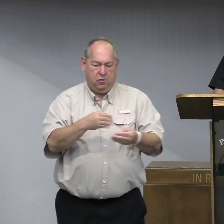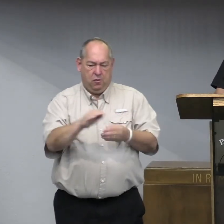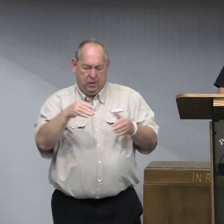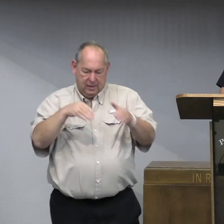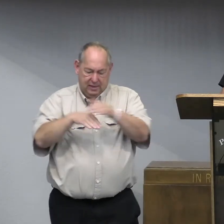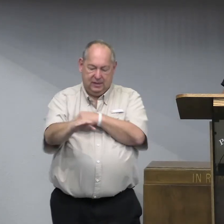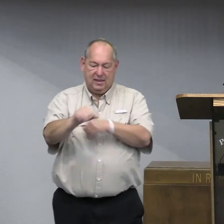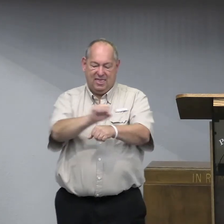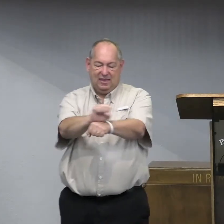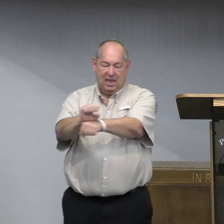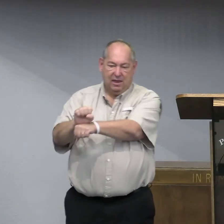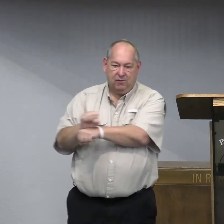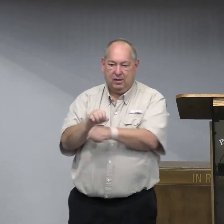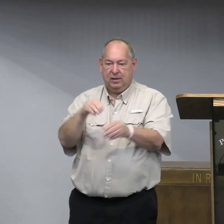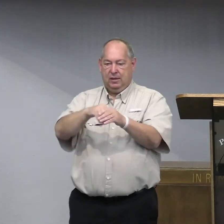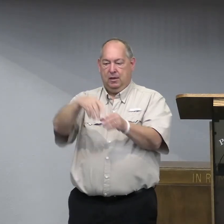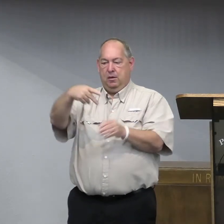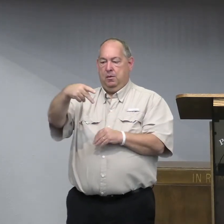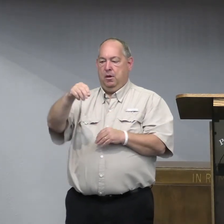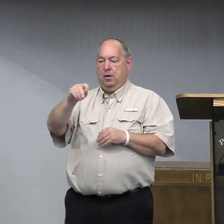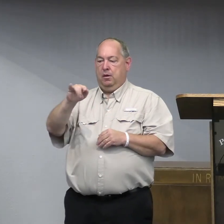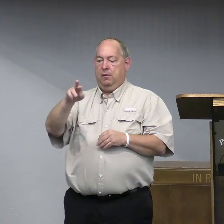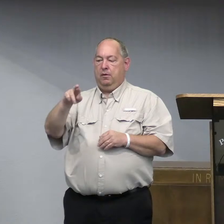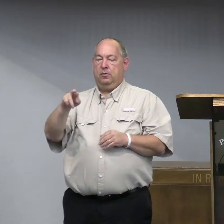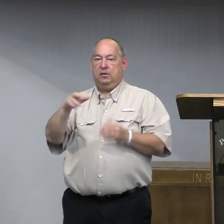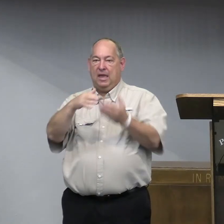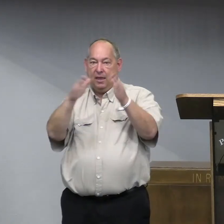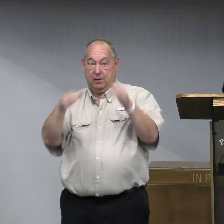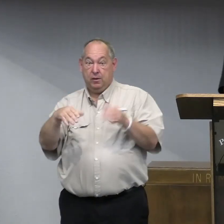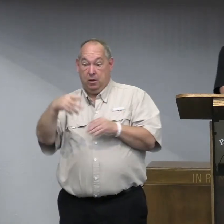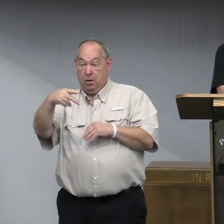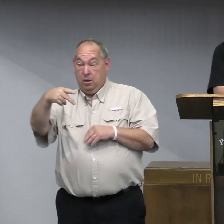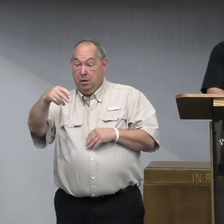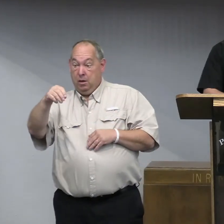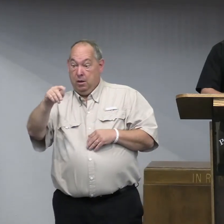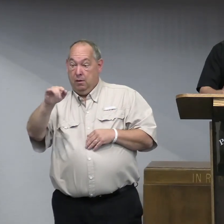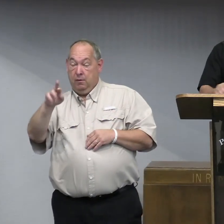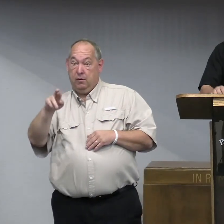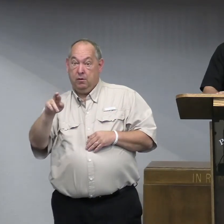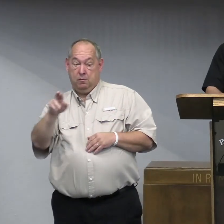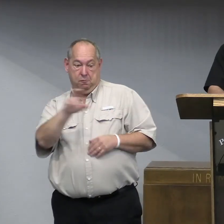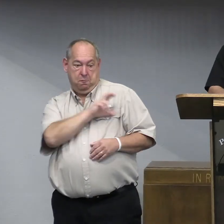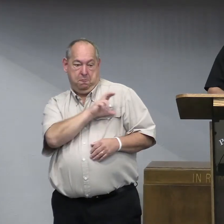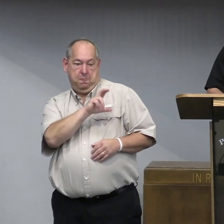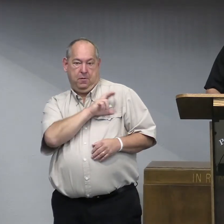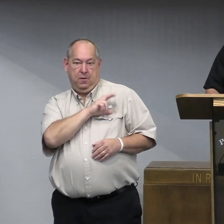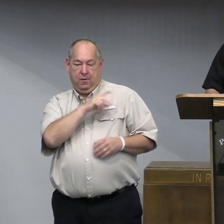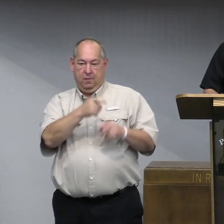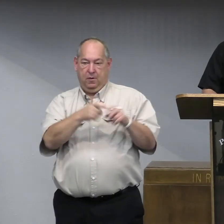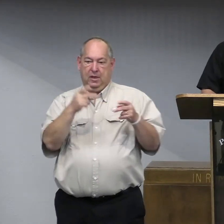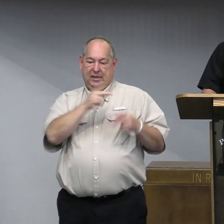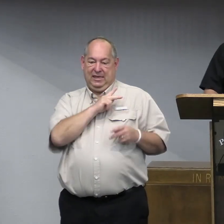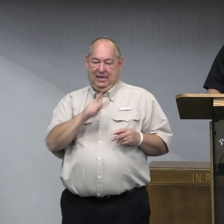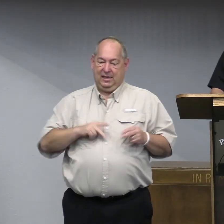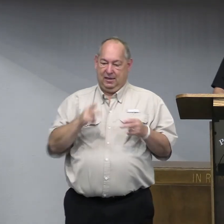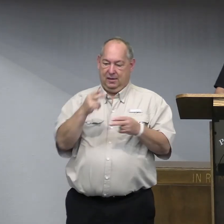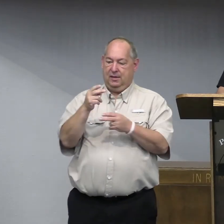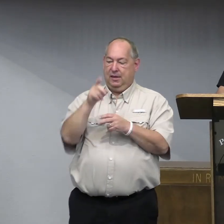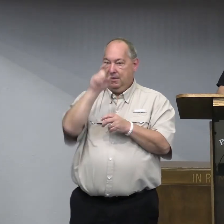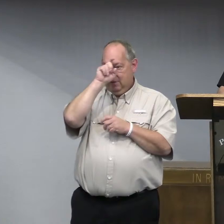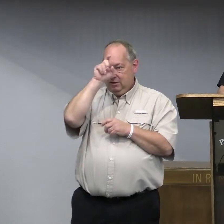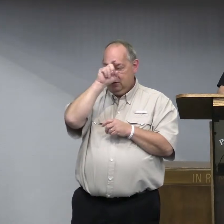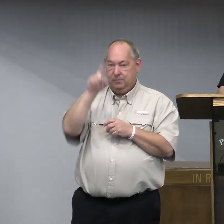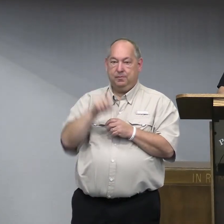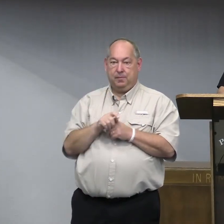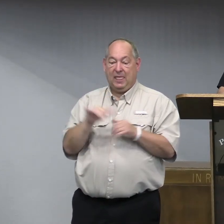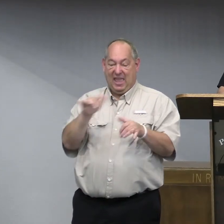into slavery into Potiphar's house. Now, Potiphar is an officer of Pharaoh in Egypt. And as a